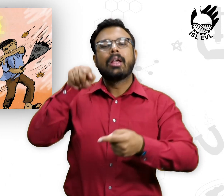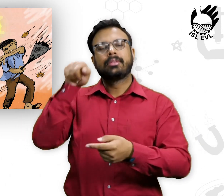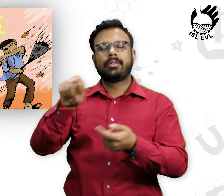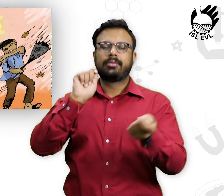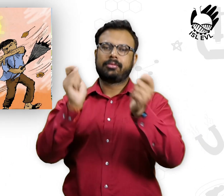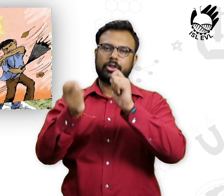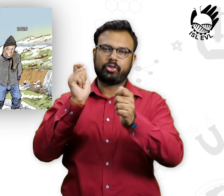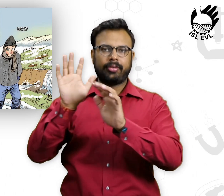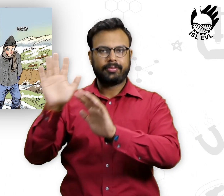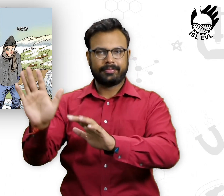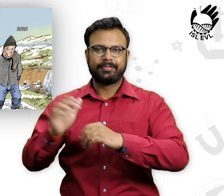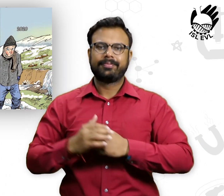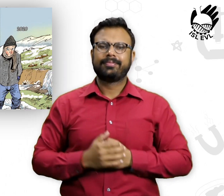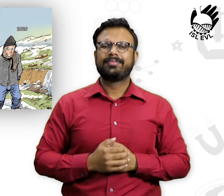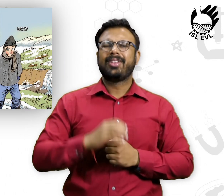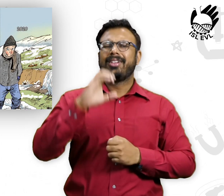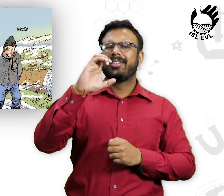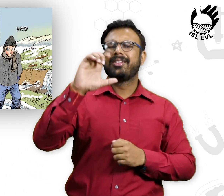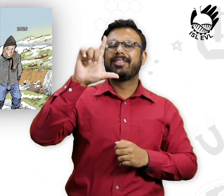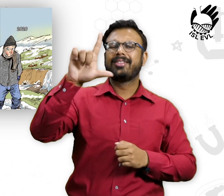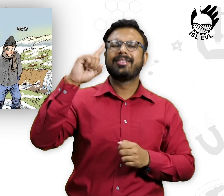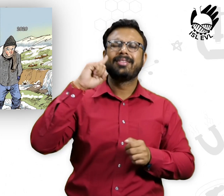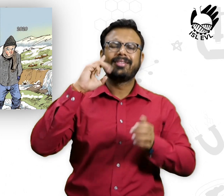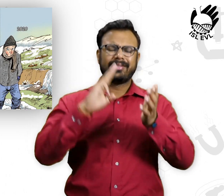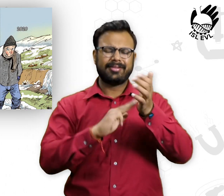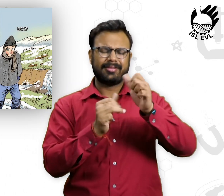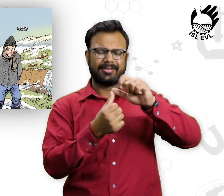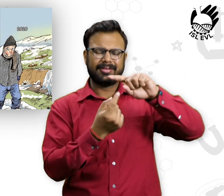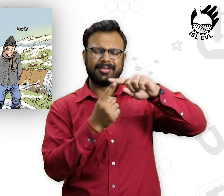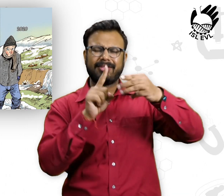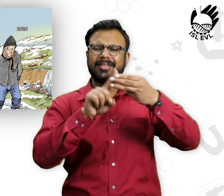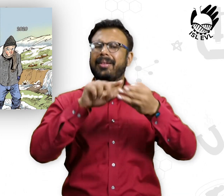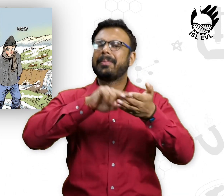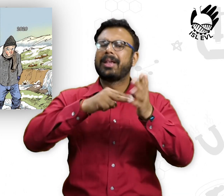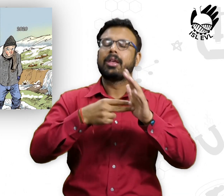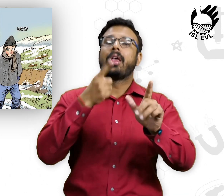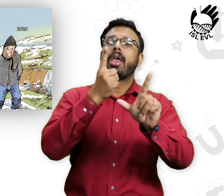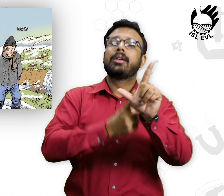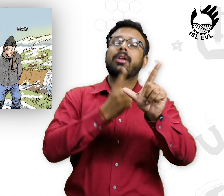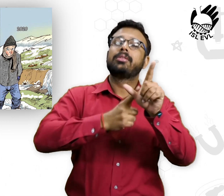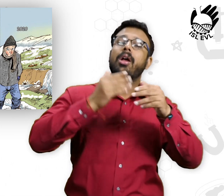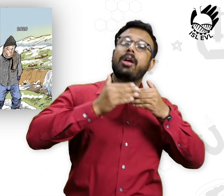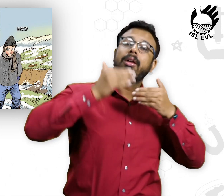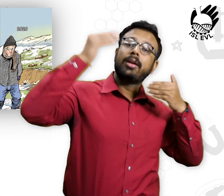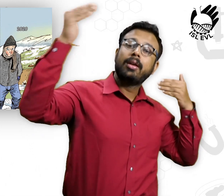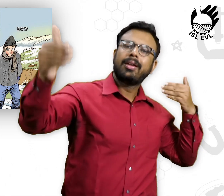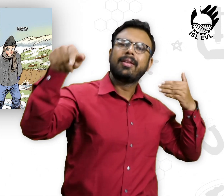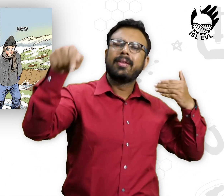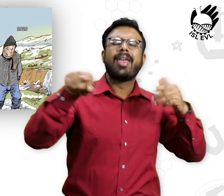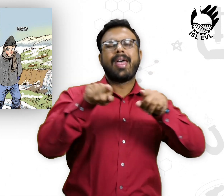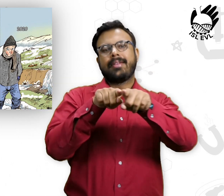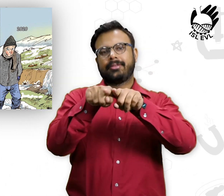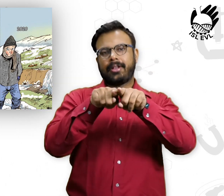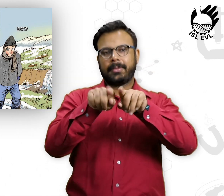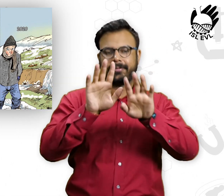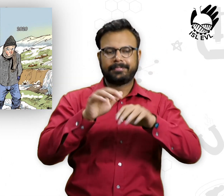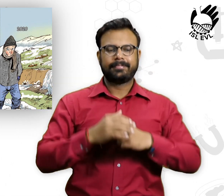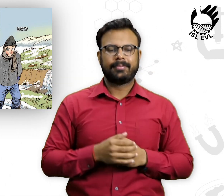weather. Weather keeps changing in short periods of time. Climate, on the other hand, is the